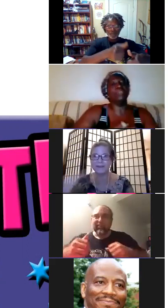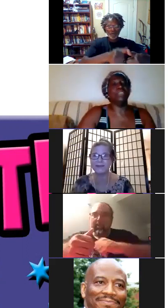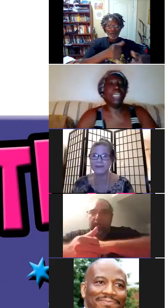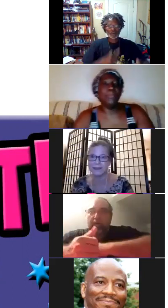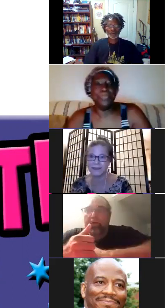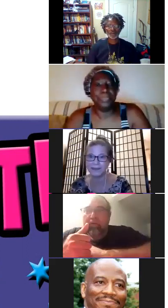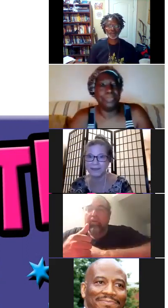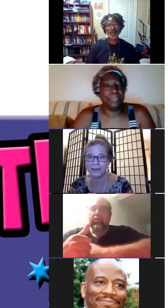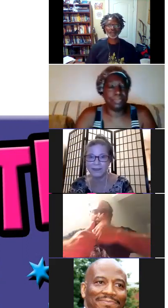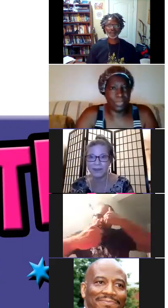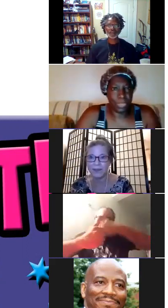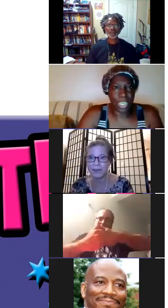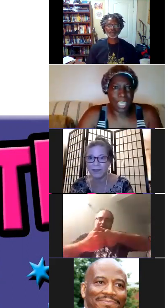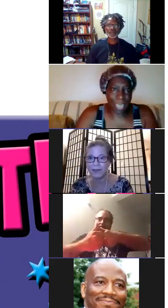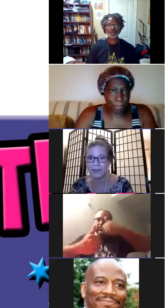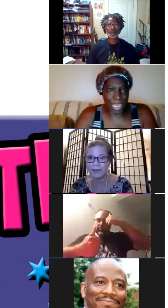Okay?